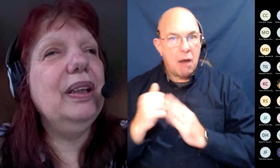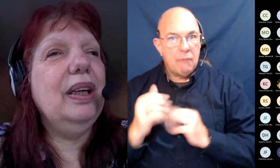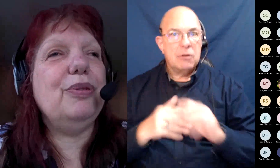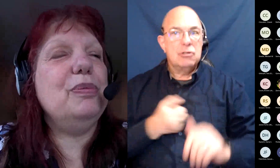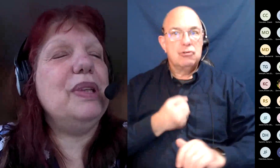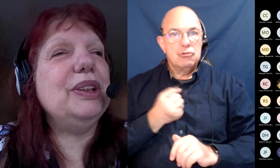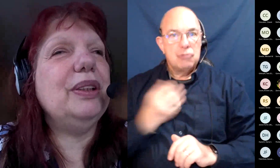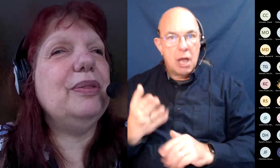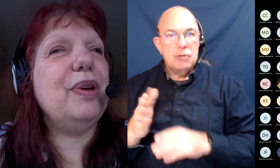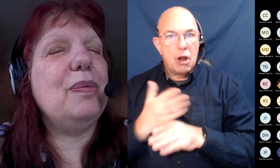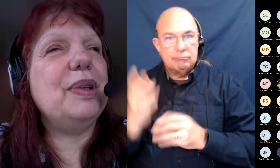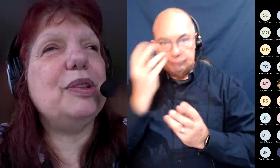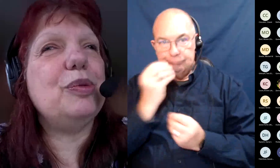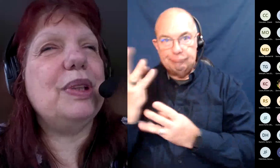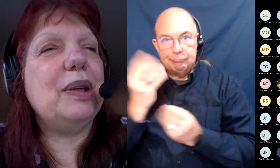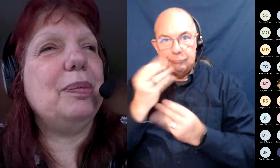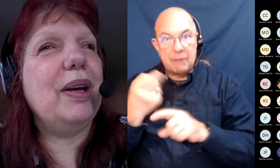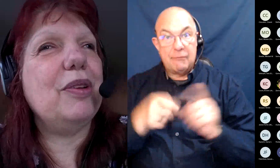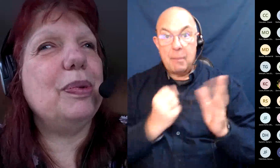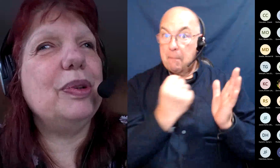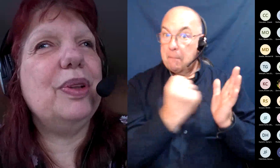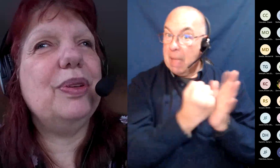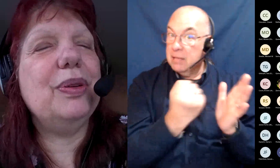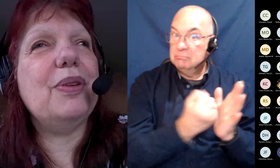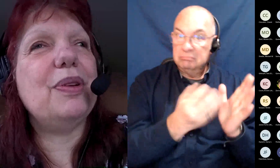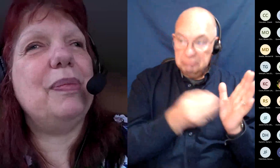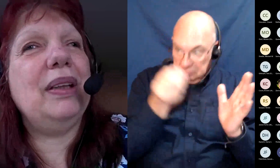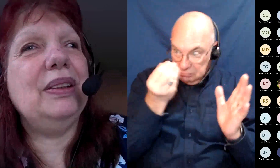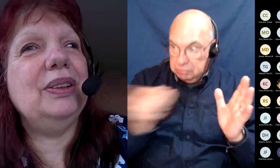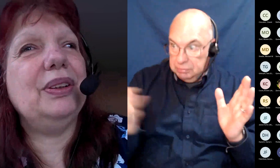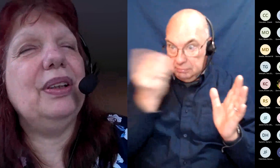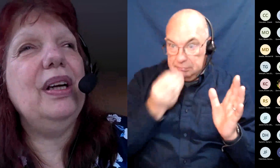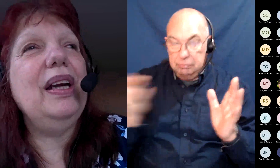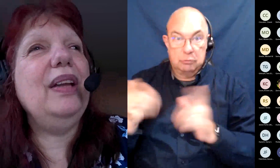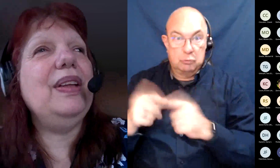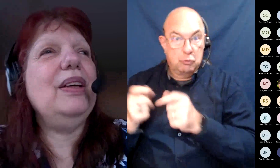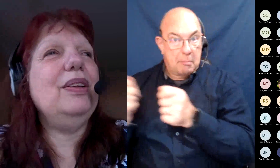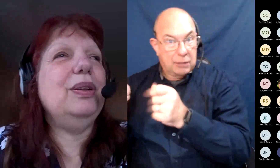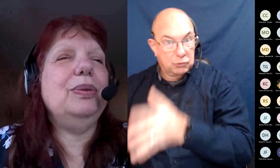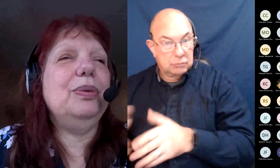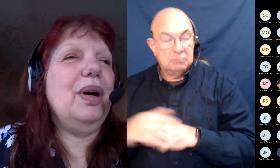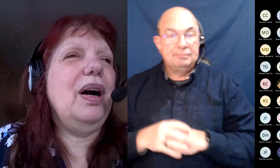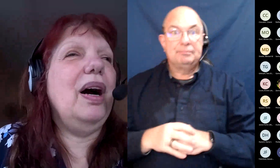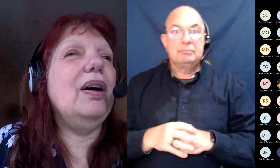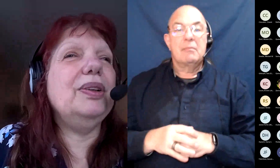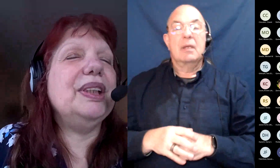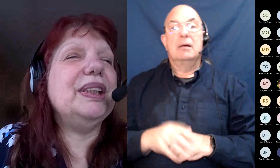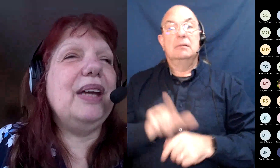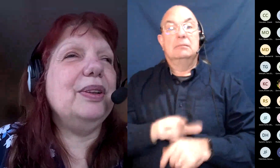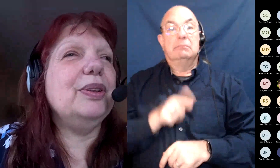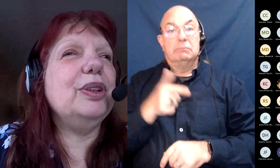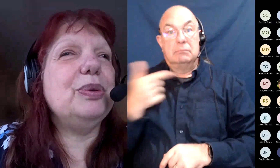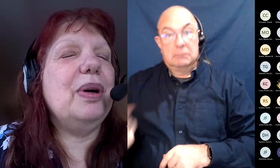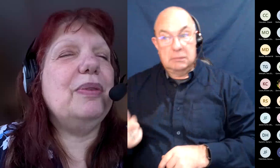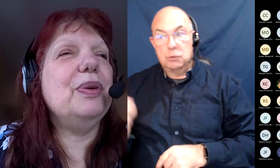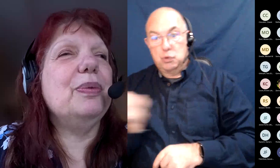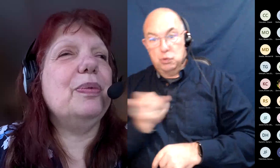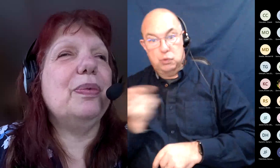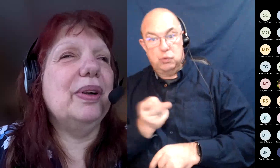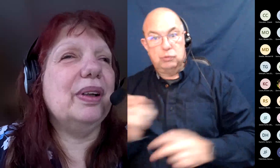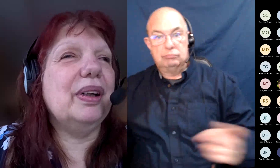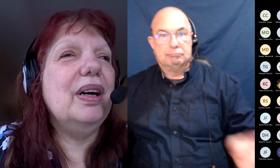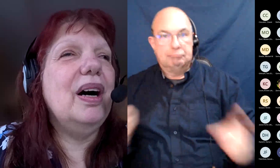sharing information from their passport with you as a manager, and that you together, the two